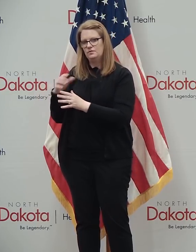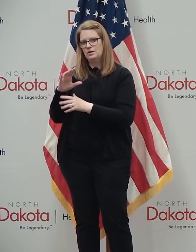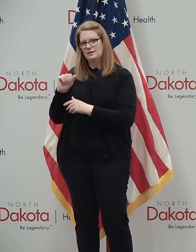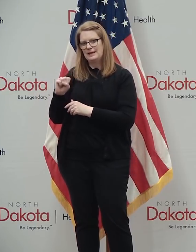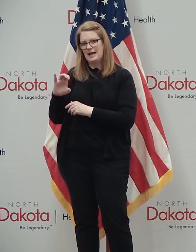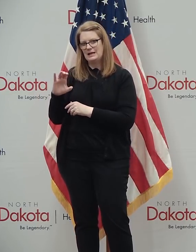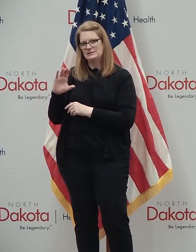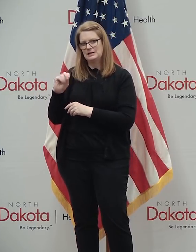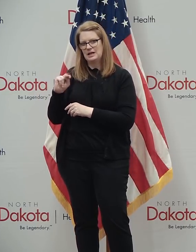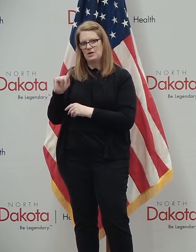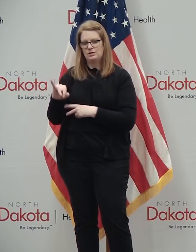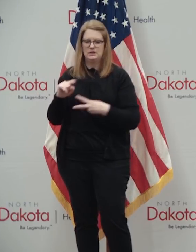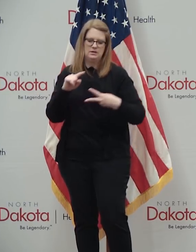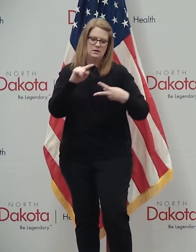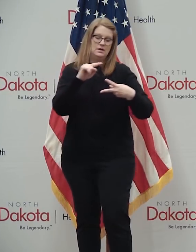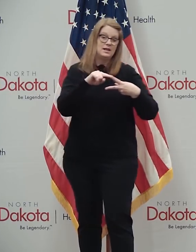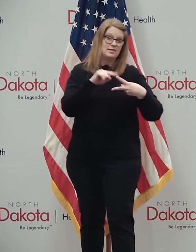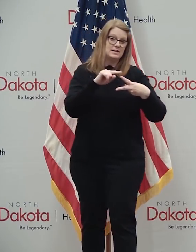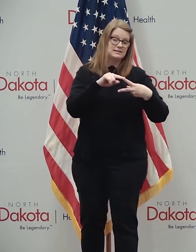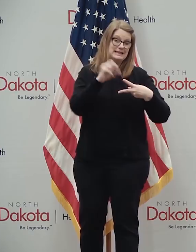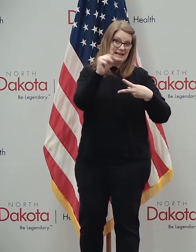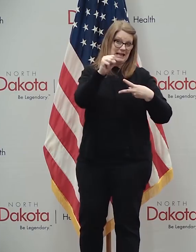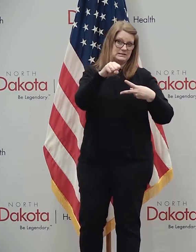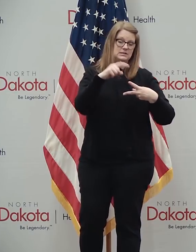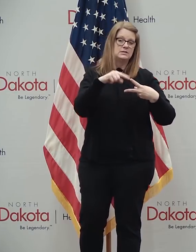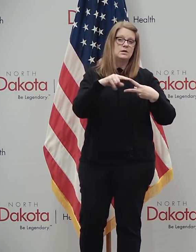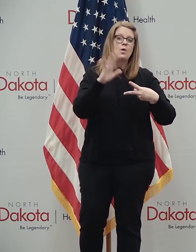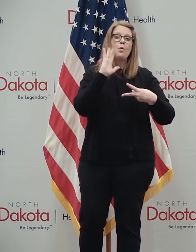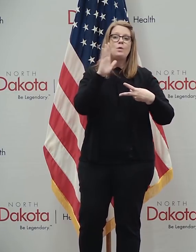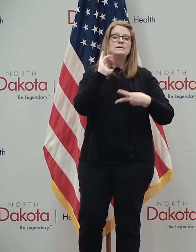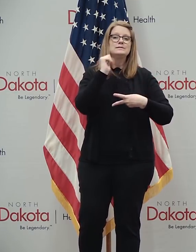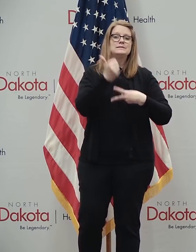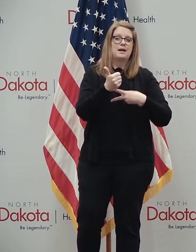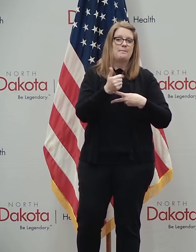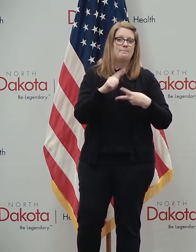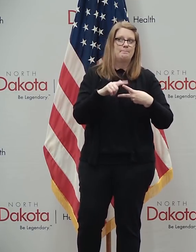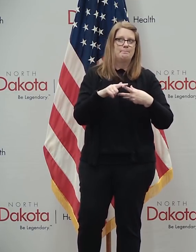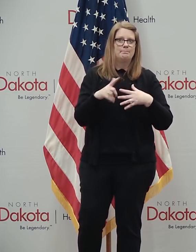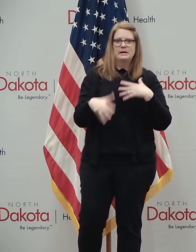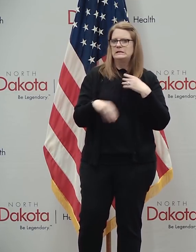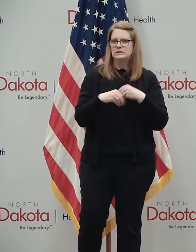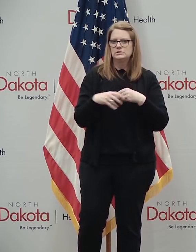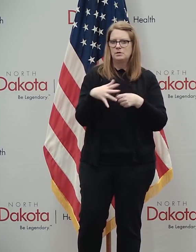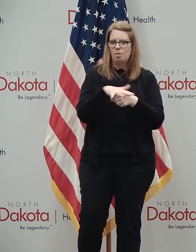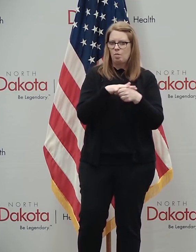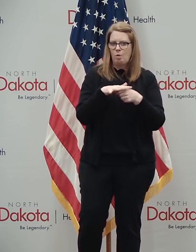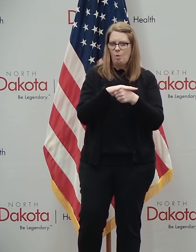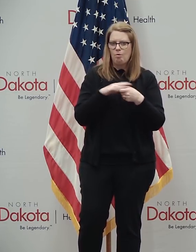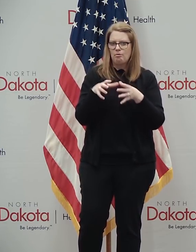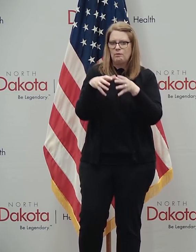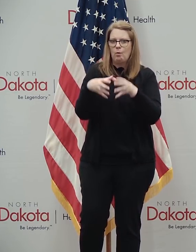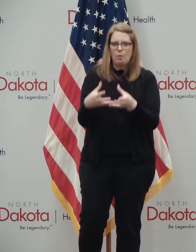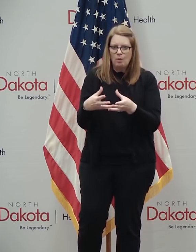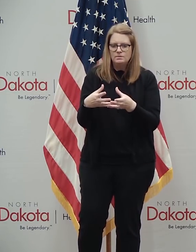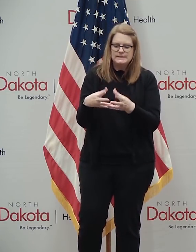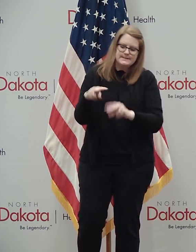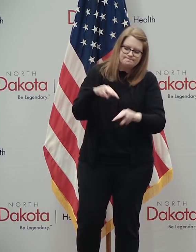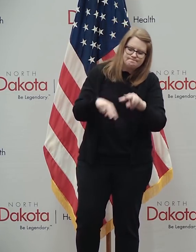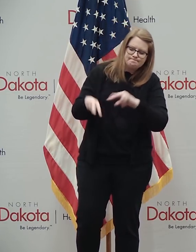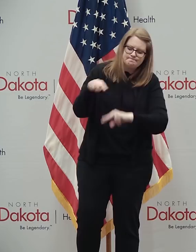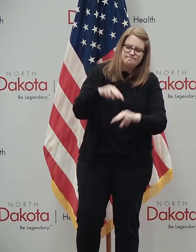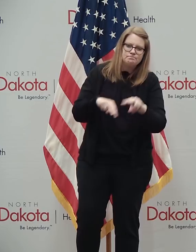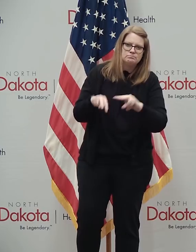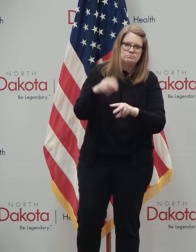The answer to your first question is yes. I mean, we will set up additional local or regional task forces as